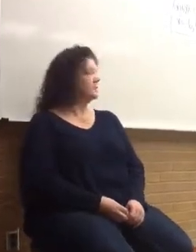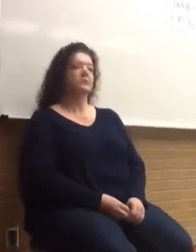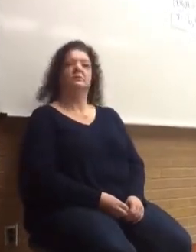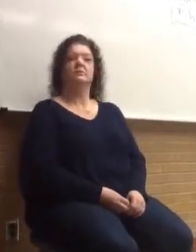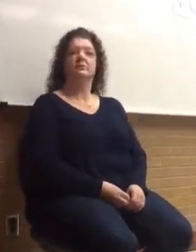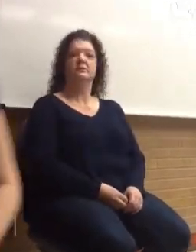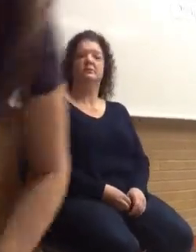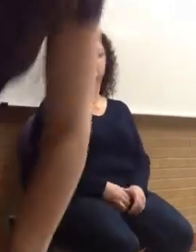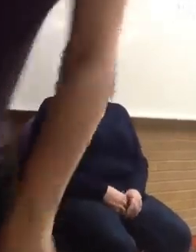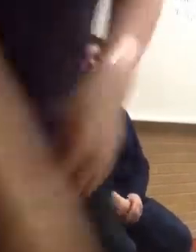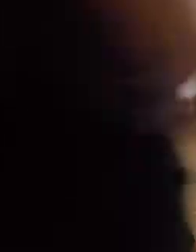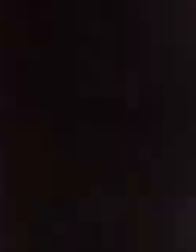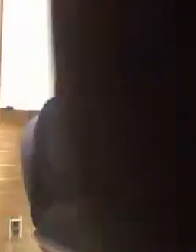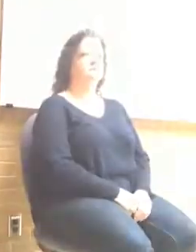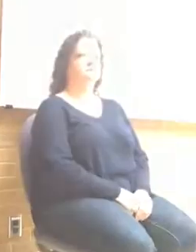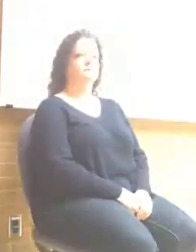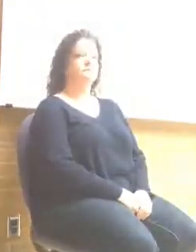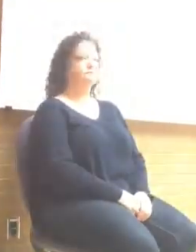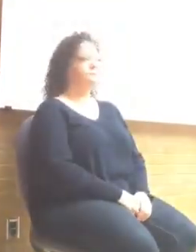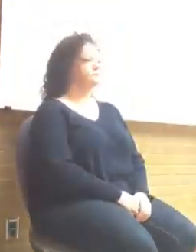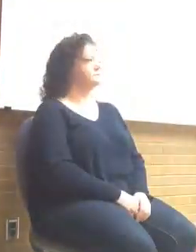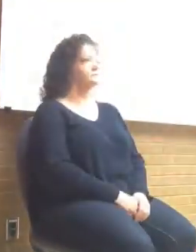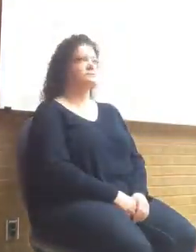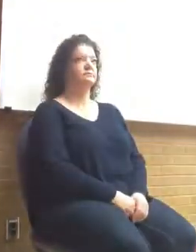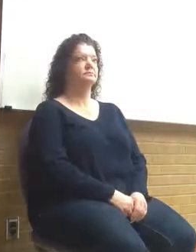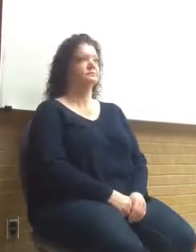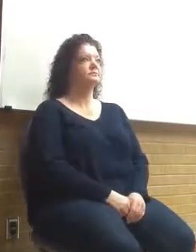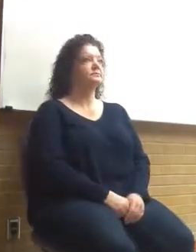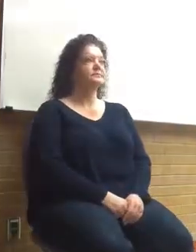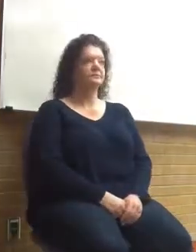you. Thanks. I appreciate that. Mm-hmm.